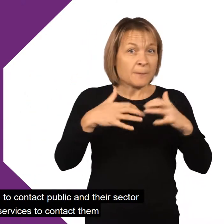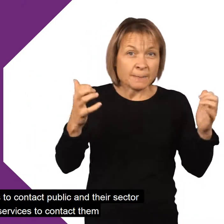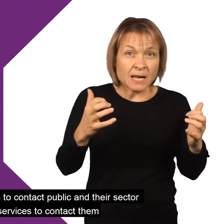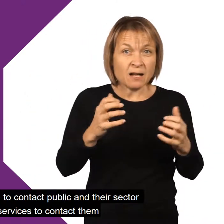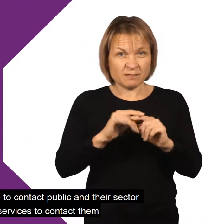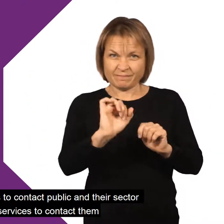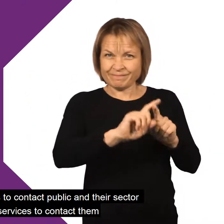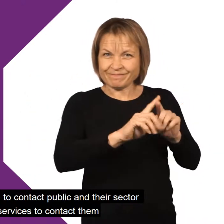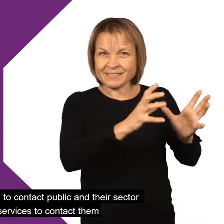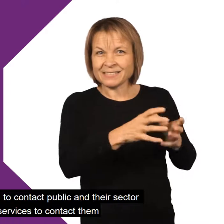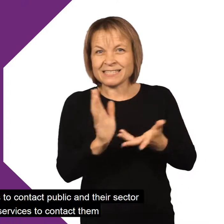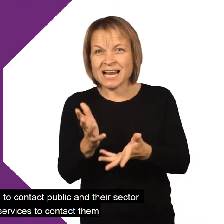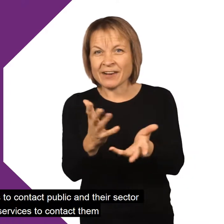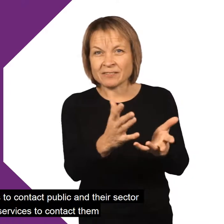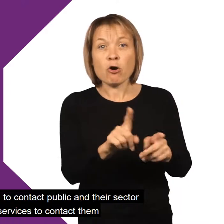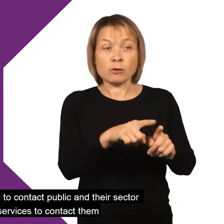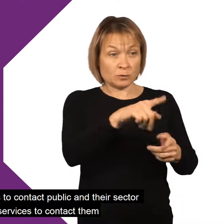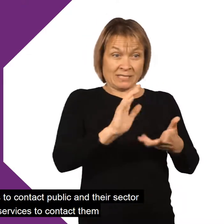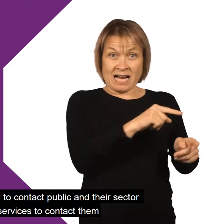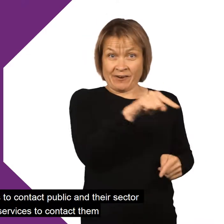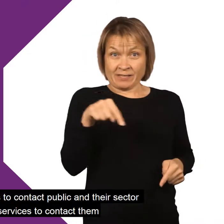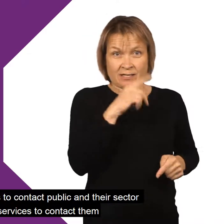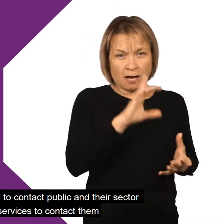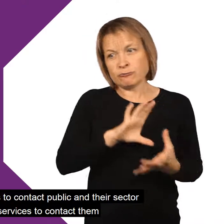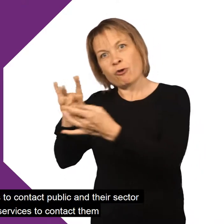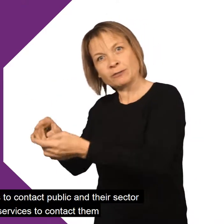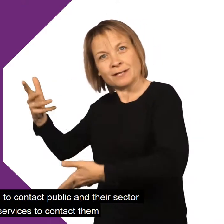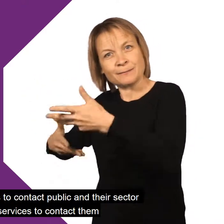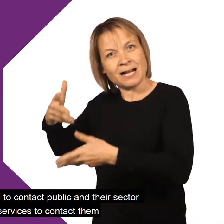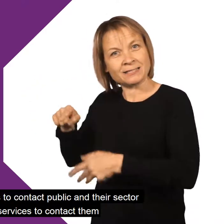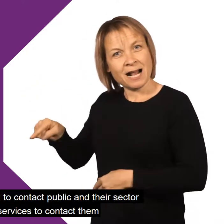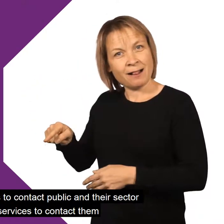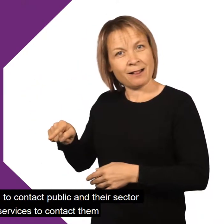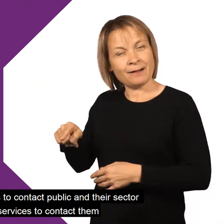public and their sector services And for these services to contact them